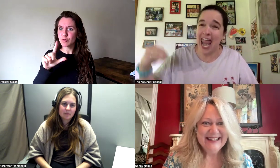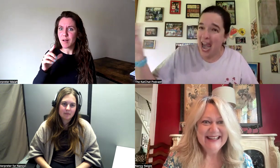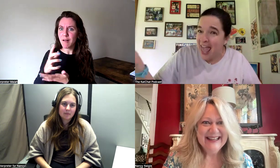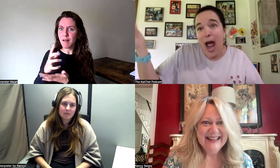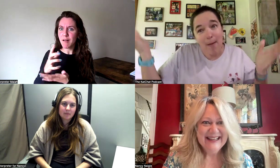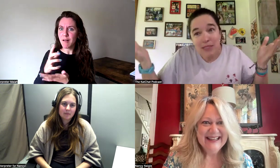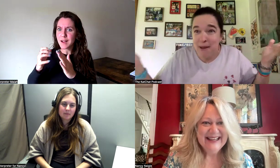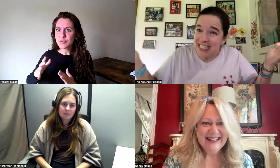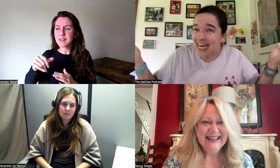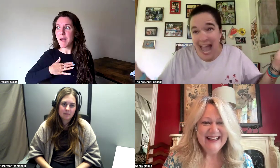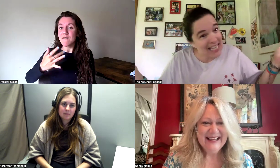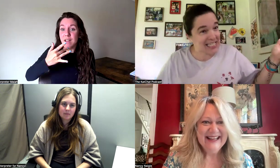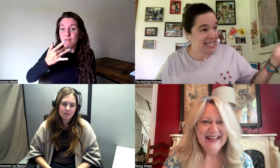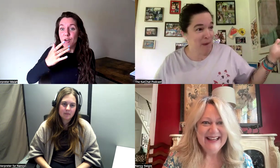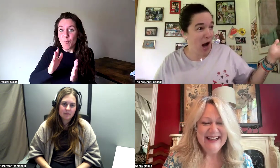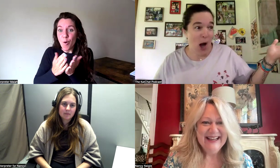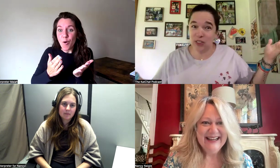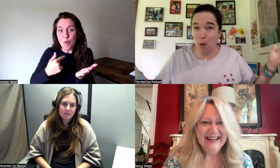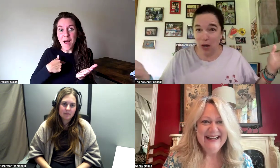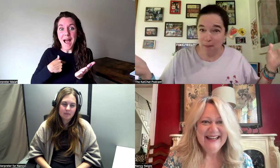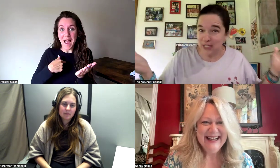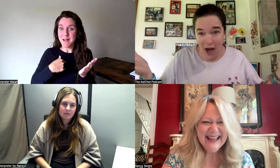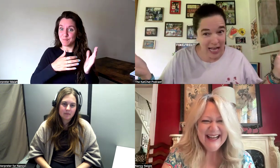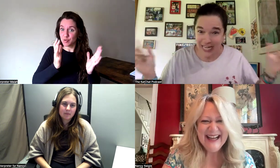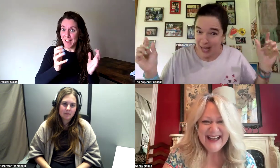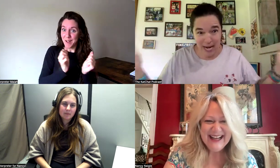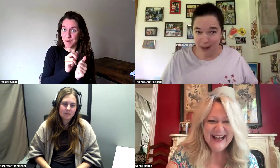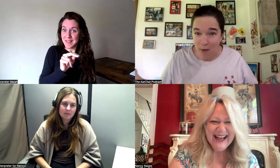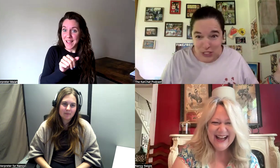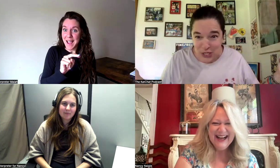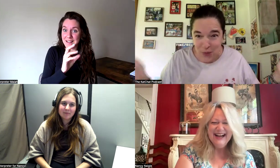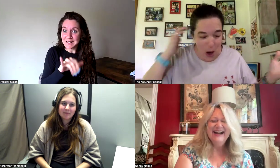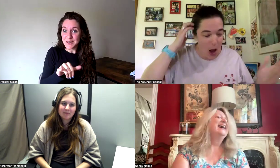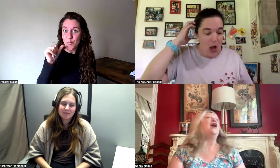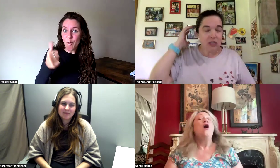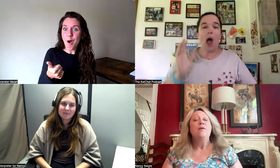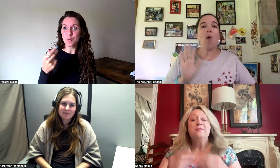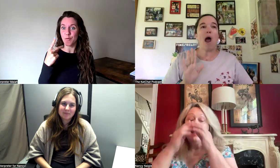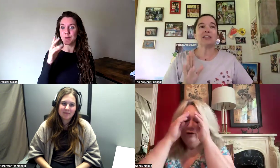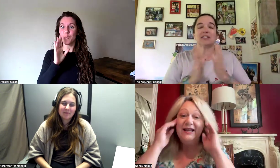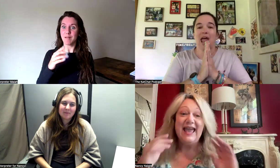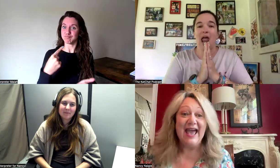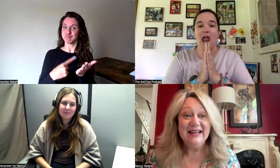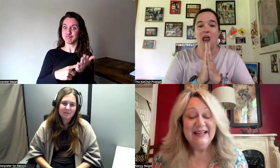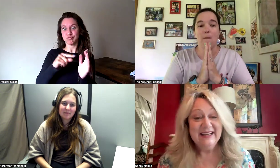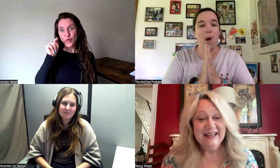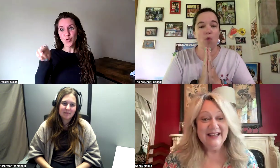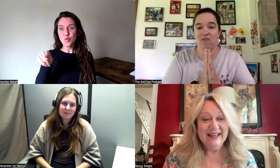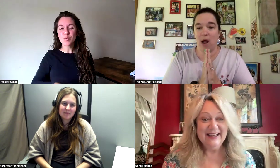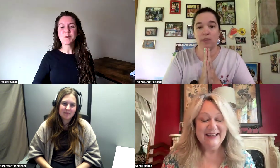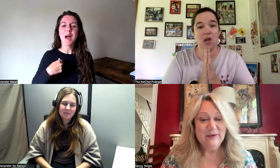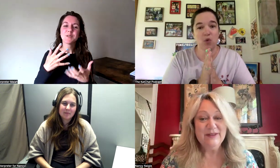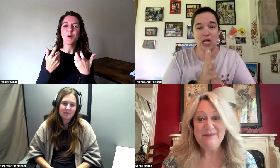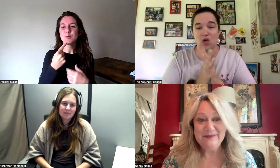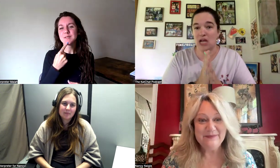books, and I'm speaking to Nancy tomorrow, so we're going to be talking a little bit about you. So I want to say